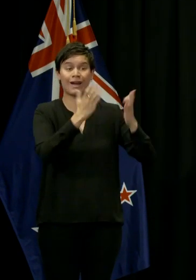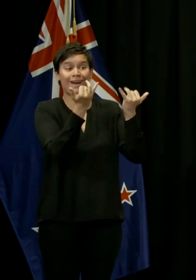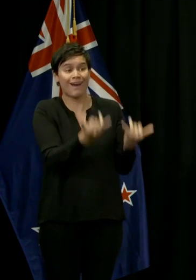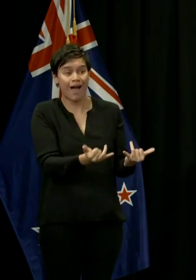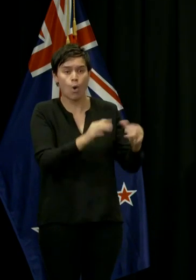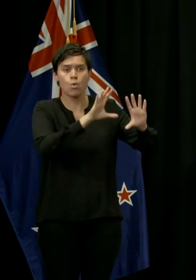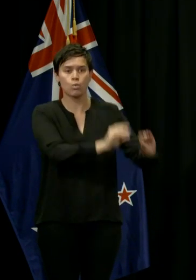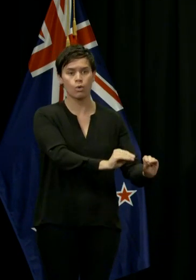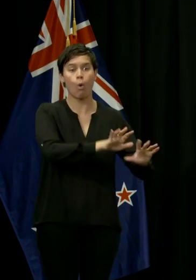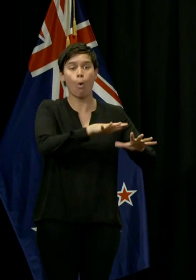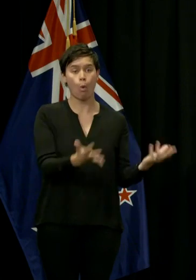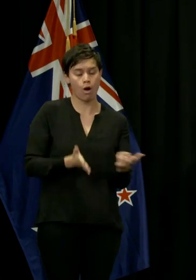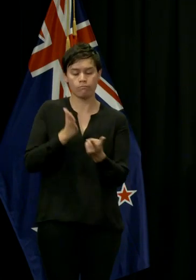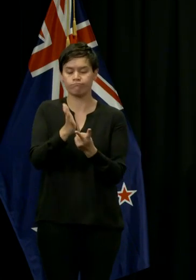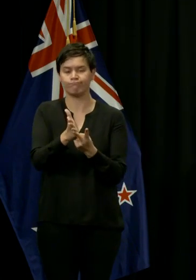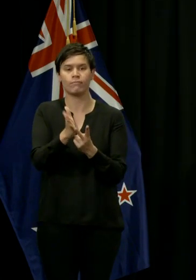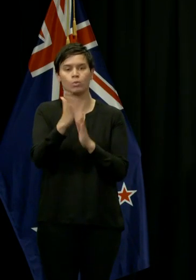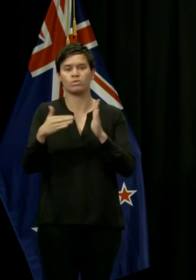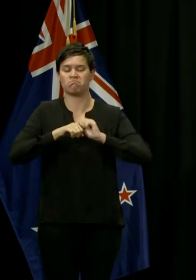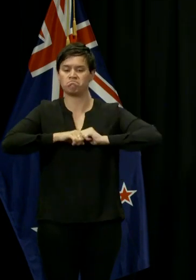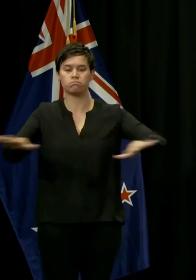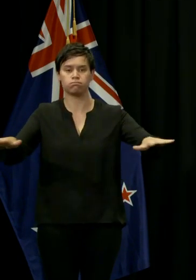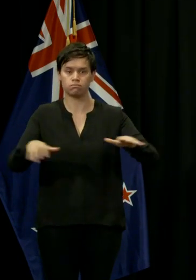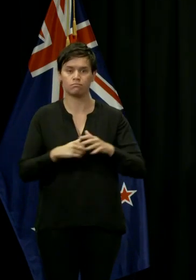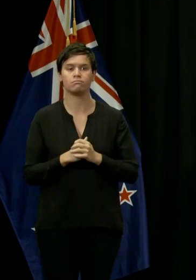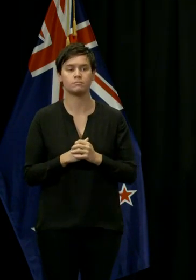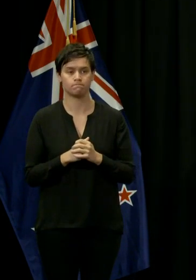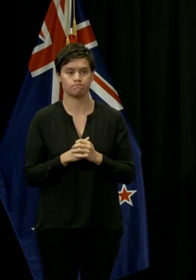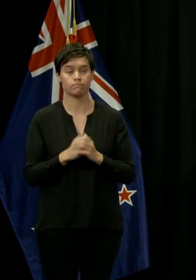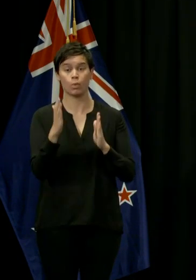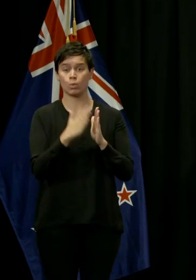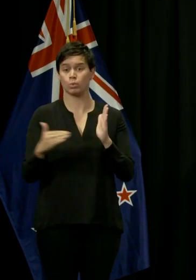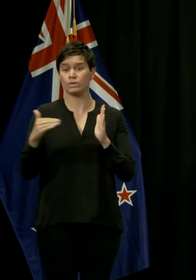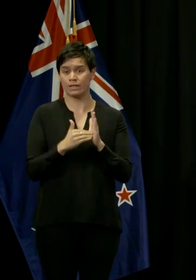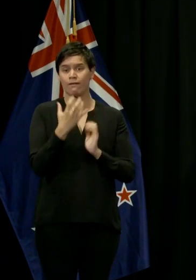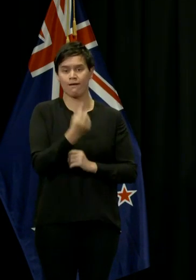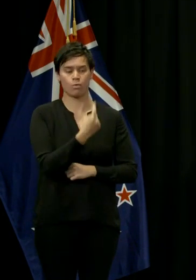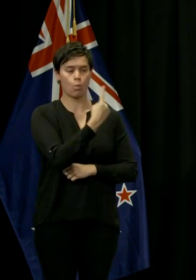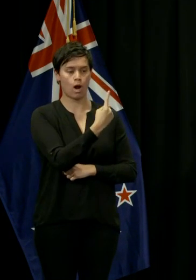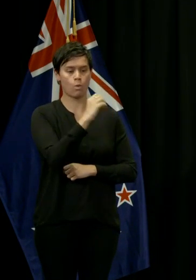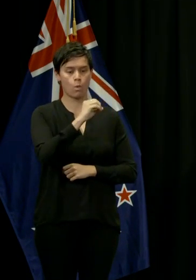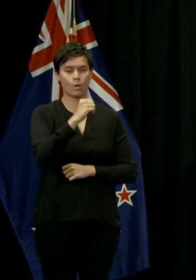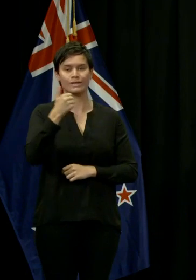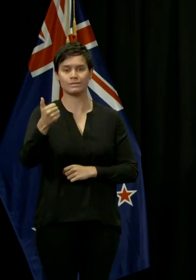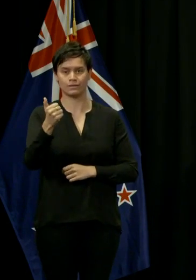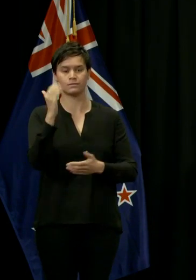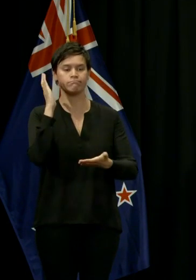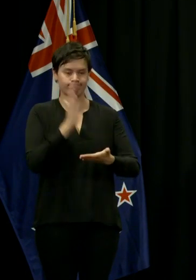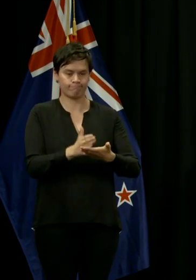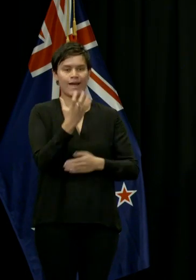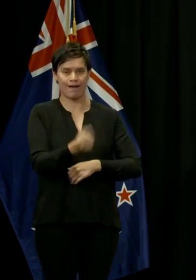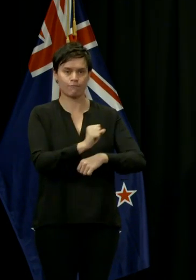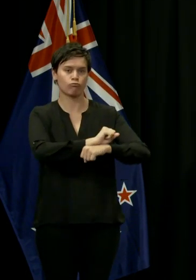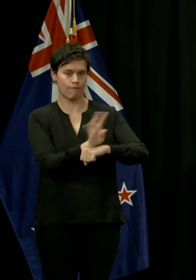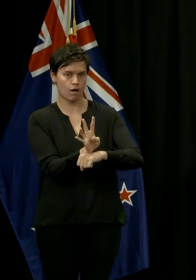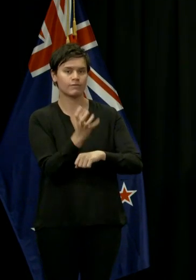taking hold as it has elsewhere. We currently have 102 cases,